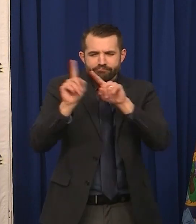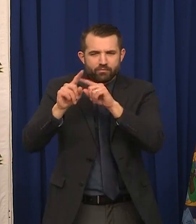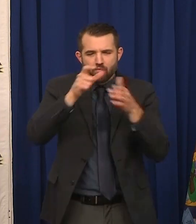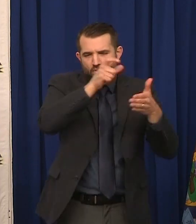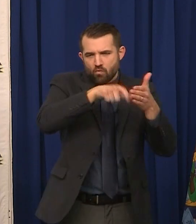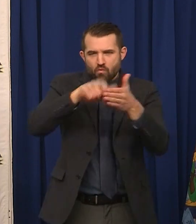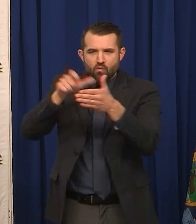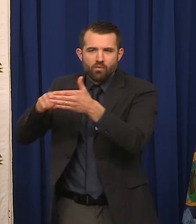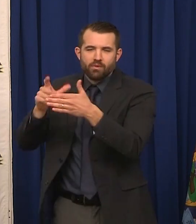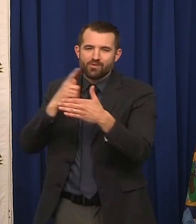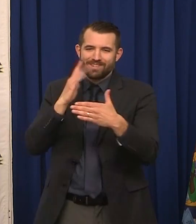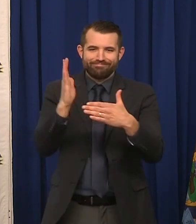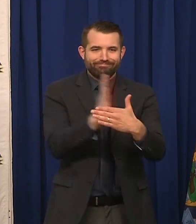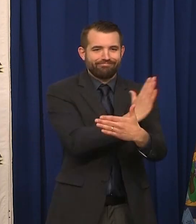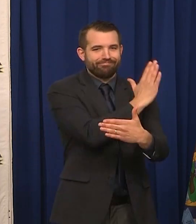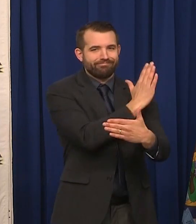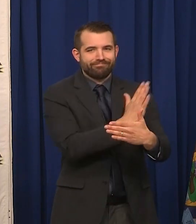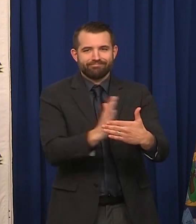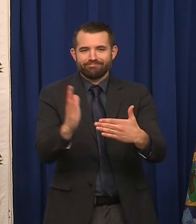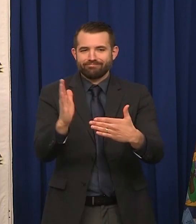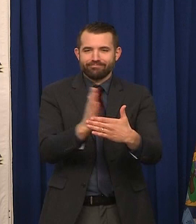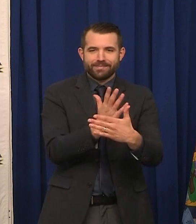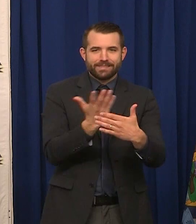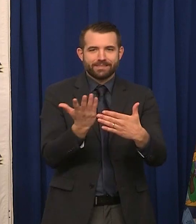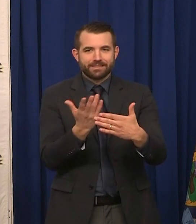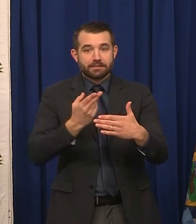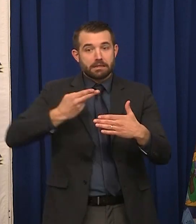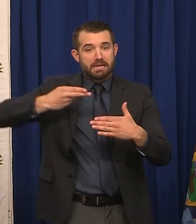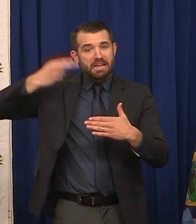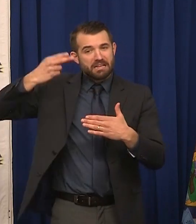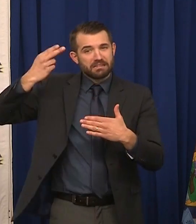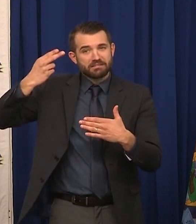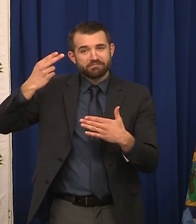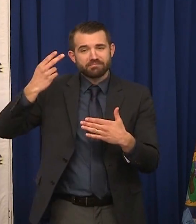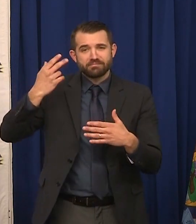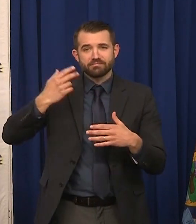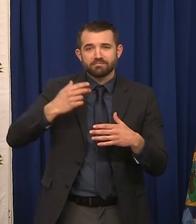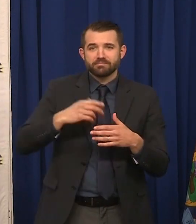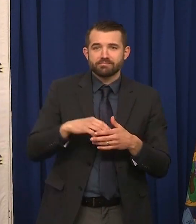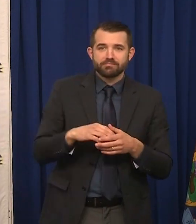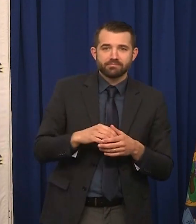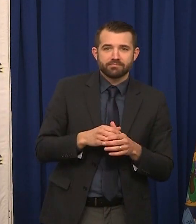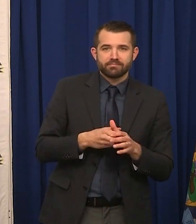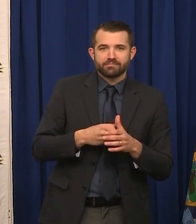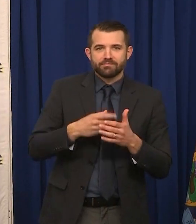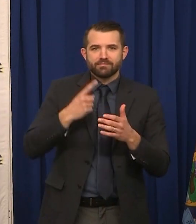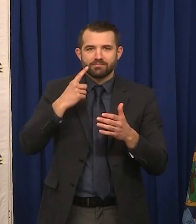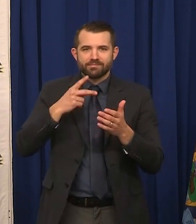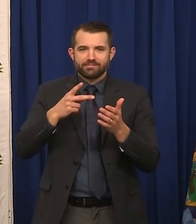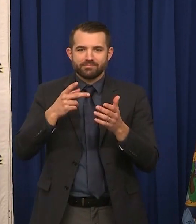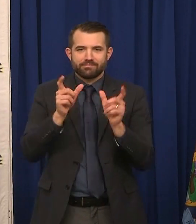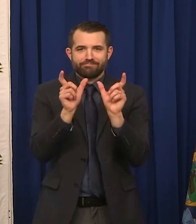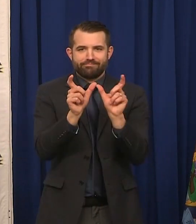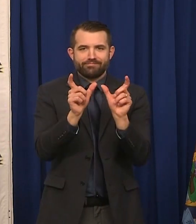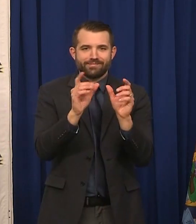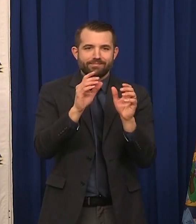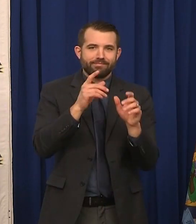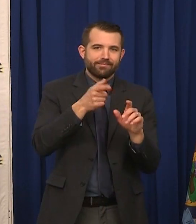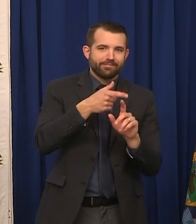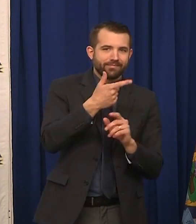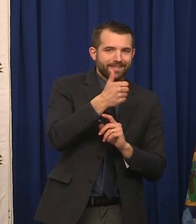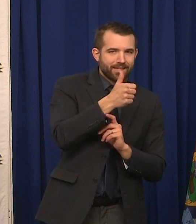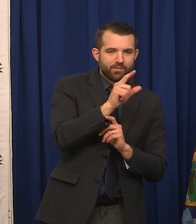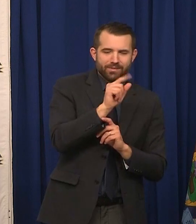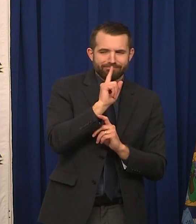is quite high, well into the double digits. And that's quite unfortunate. On the other side, however,